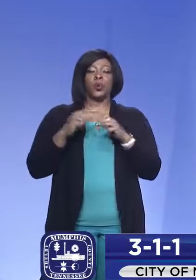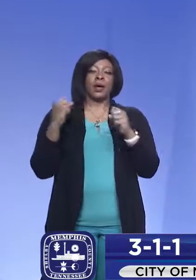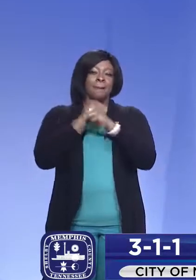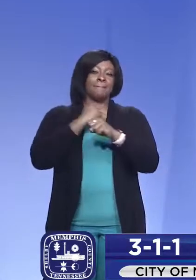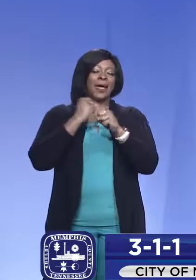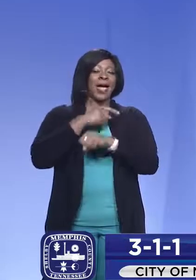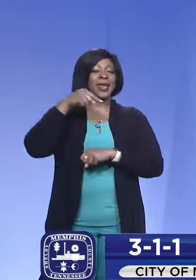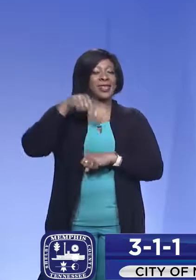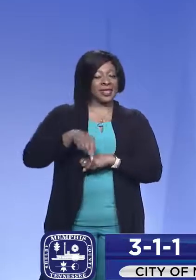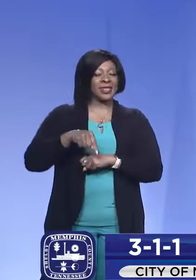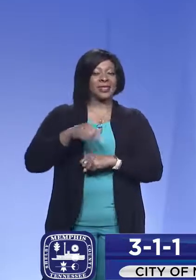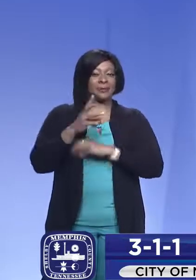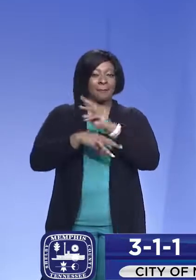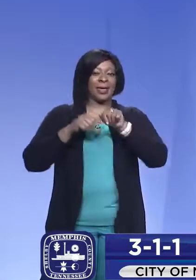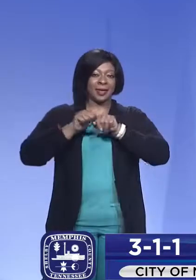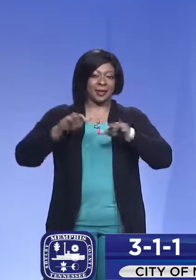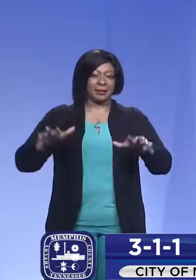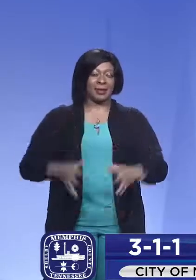this pandemic.